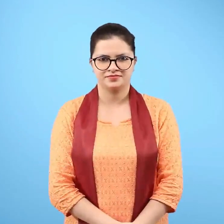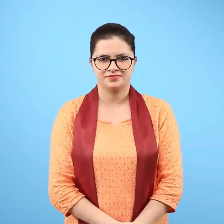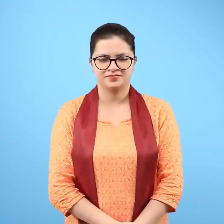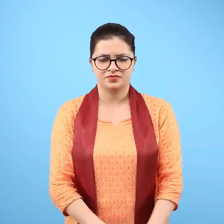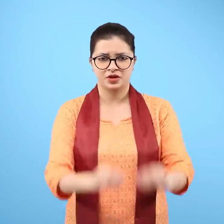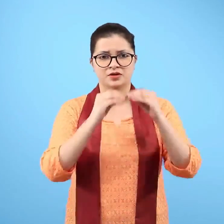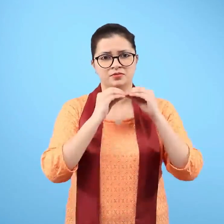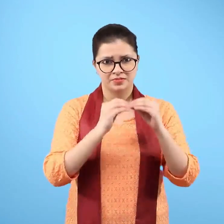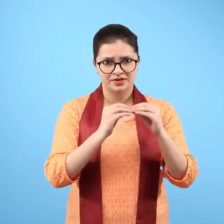B.